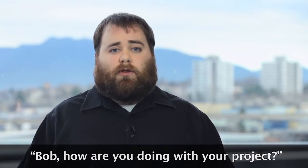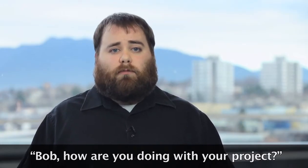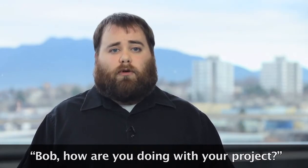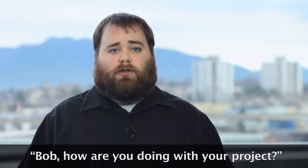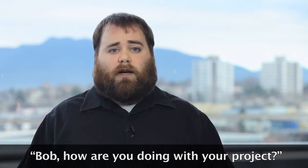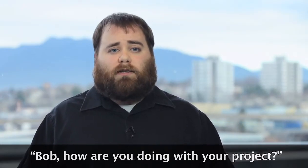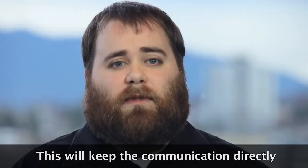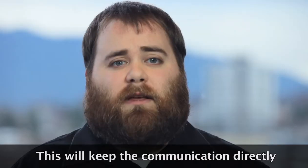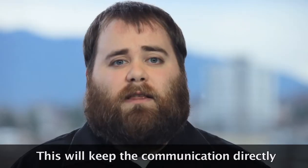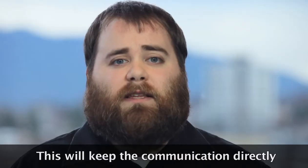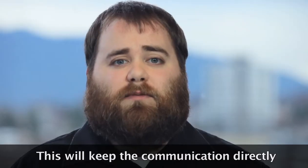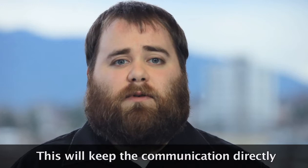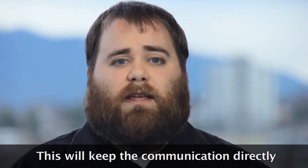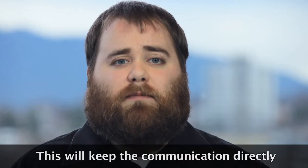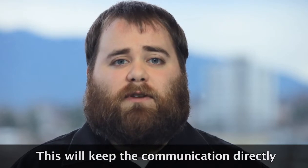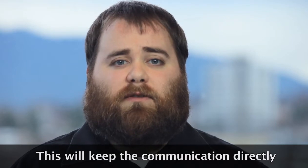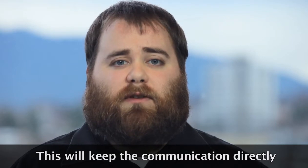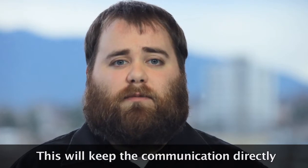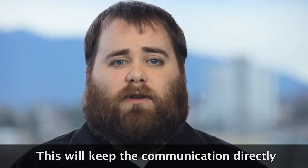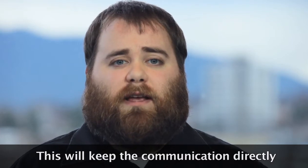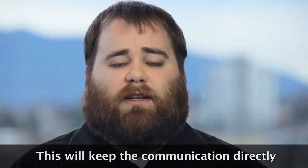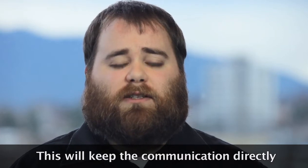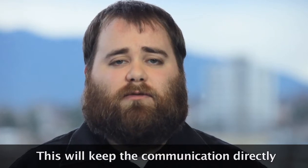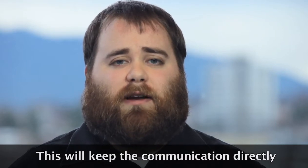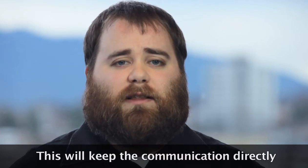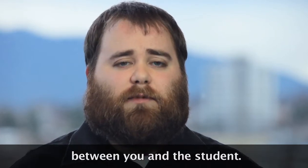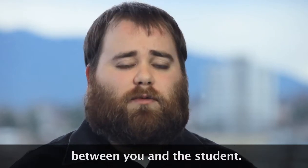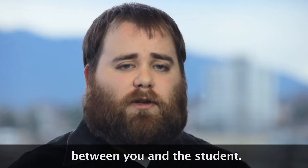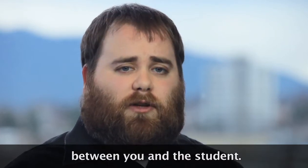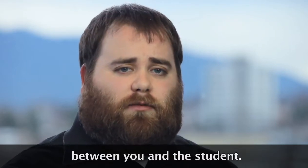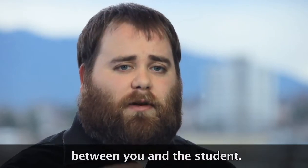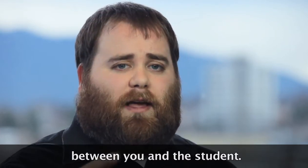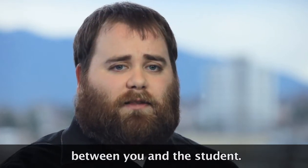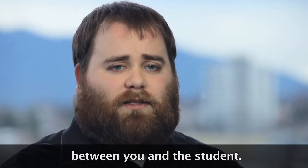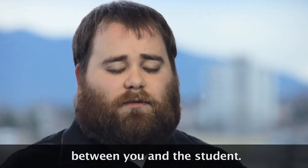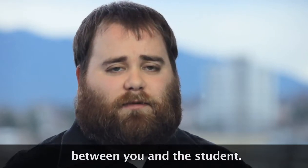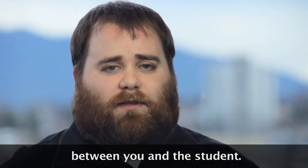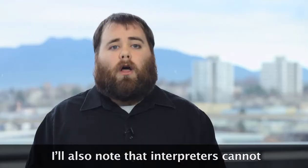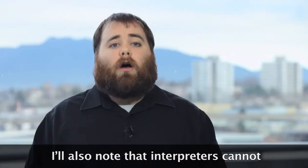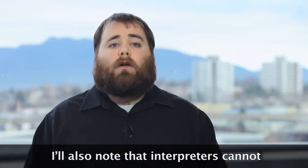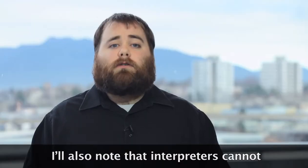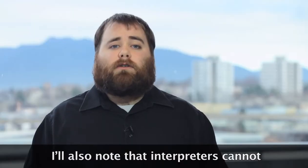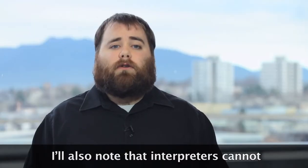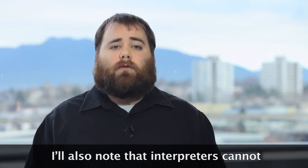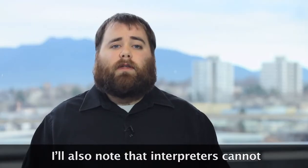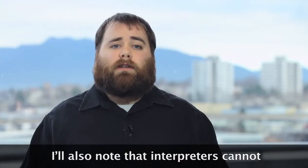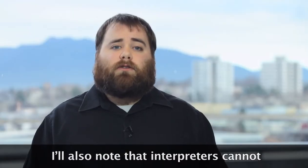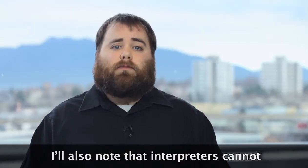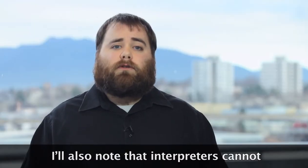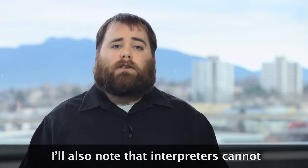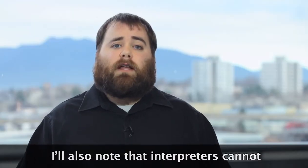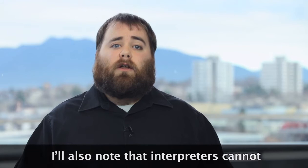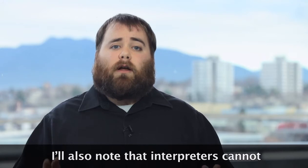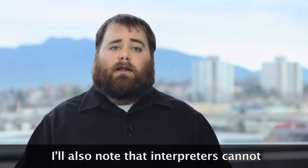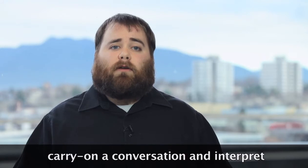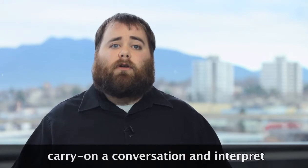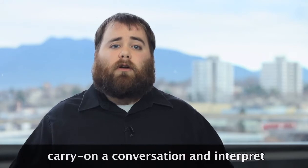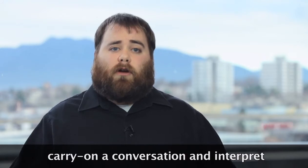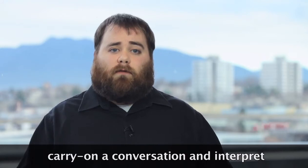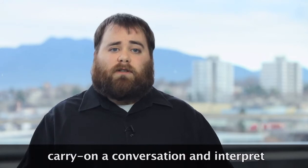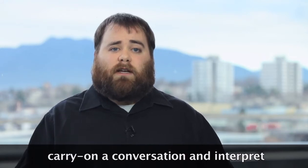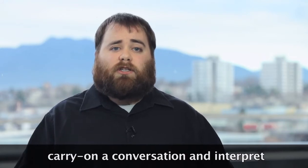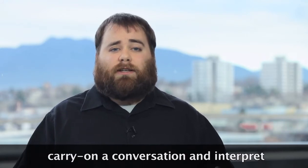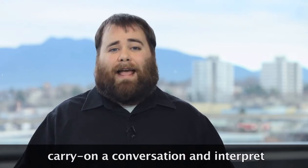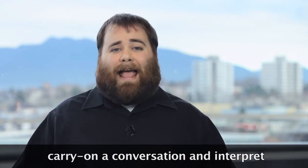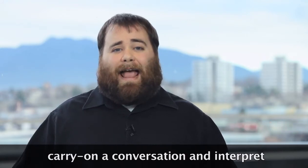you doing with your project?" This will keep the communication directly between you and the student. I'll also note that interpreters cannot carry